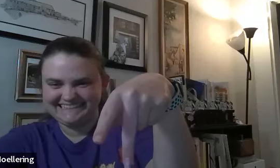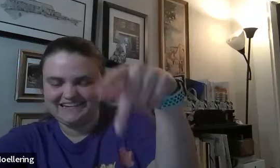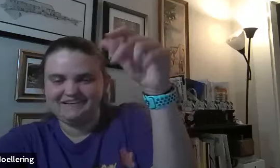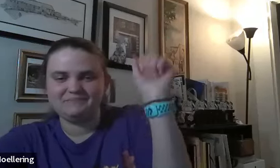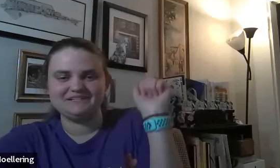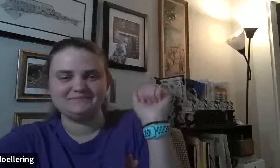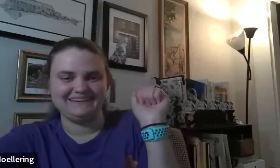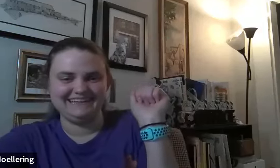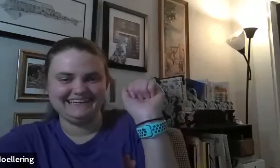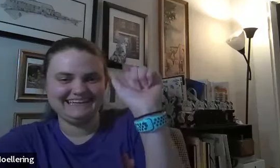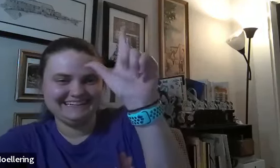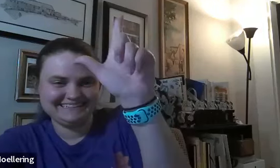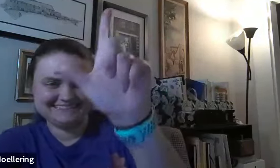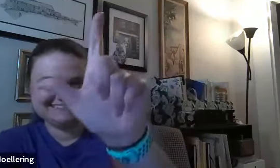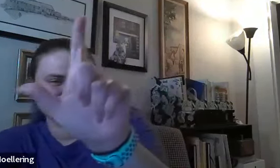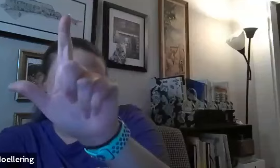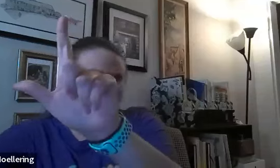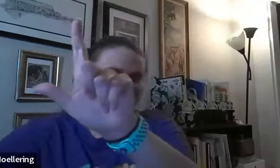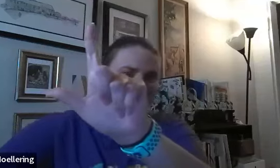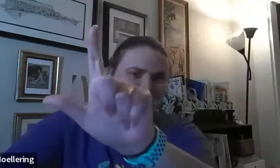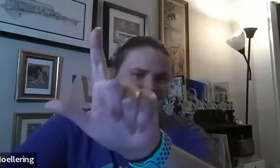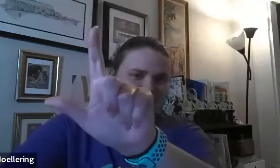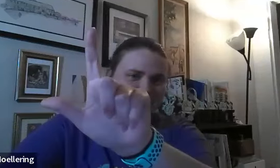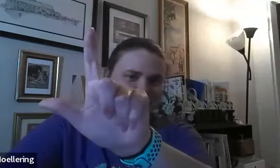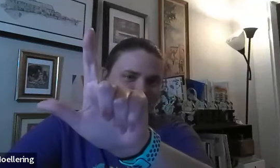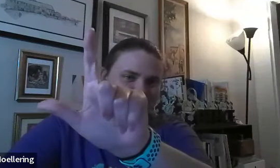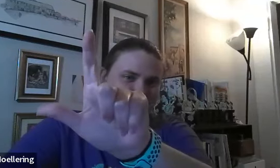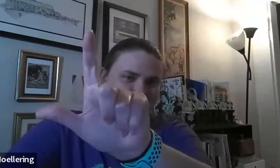All right. I'm going to spell it again. I have lighting. There we go.